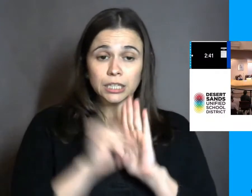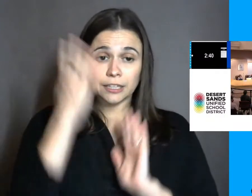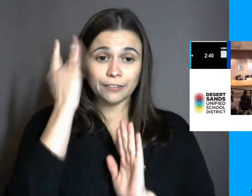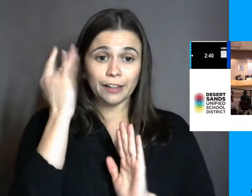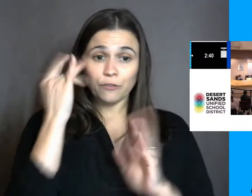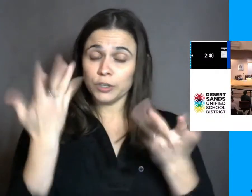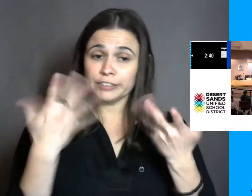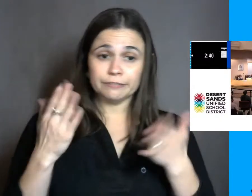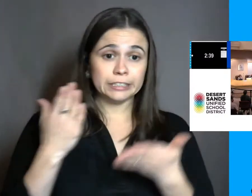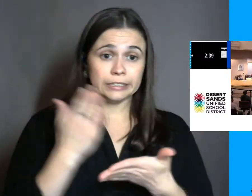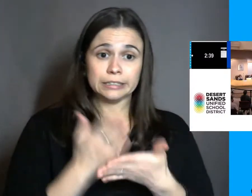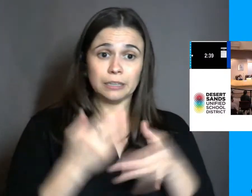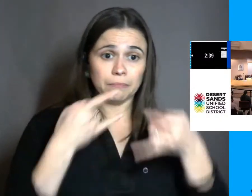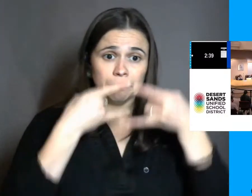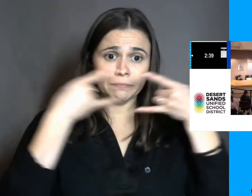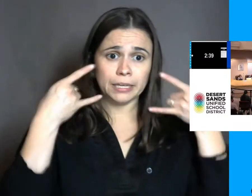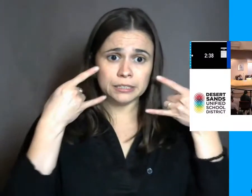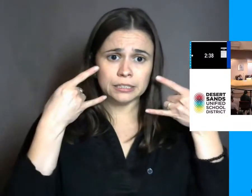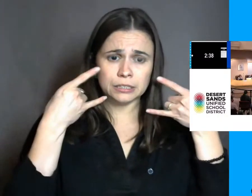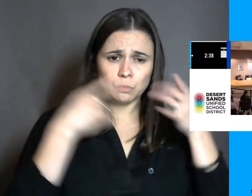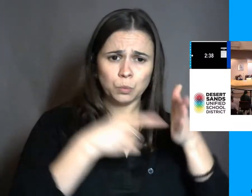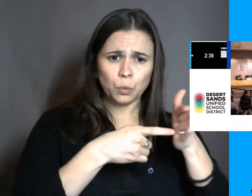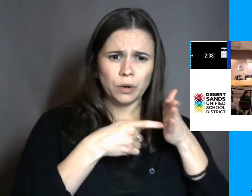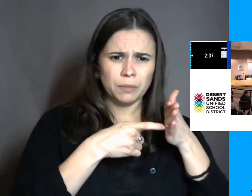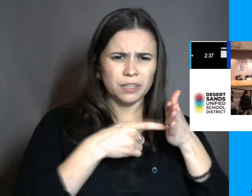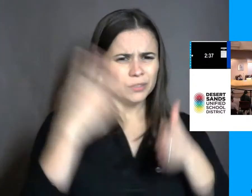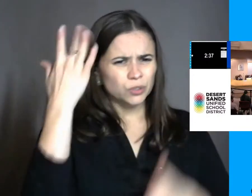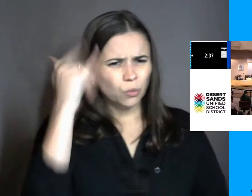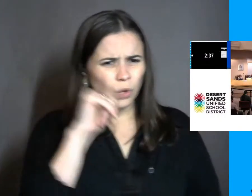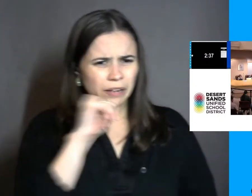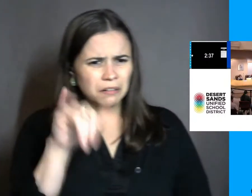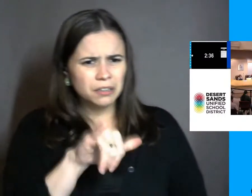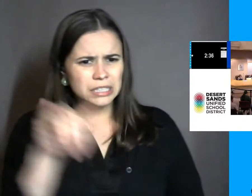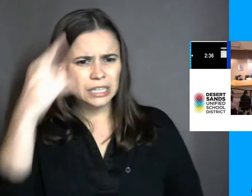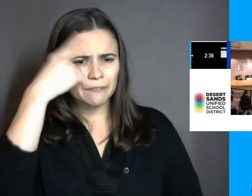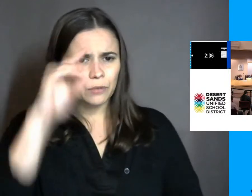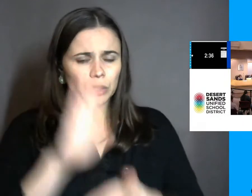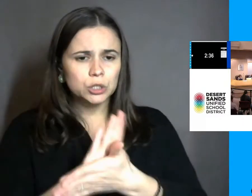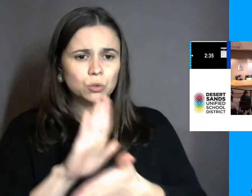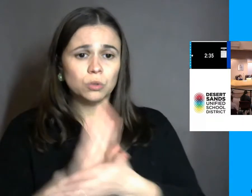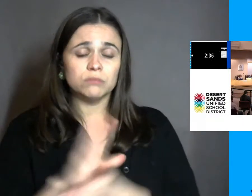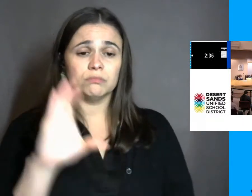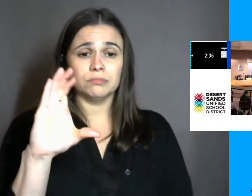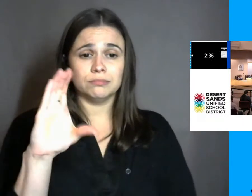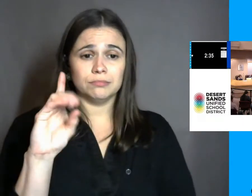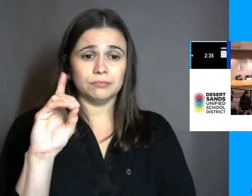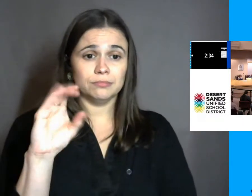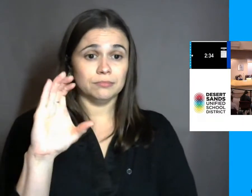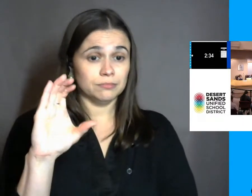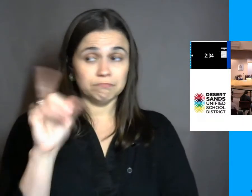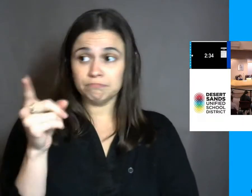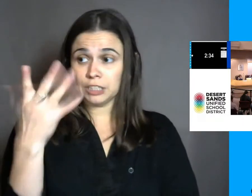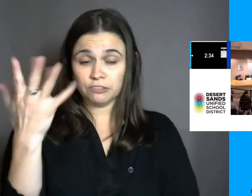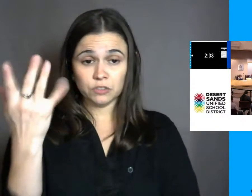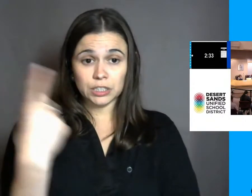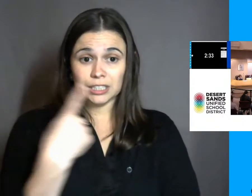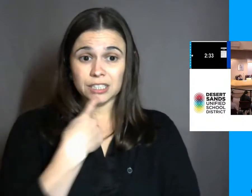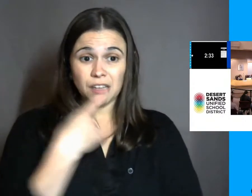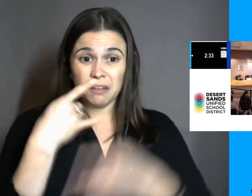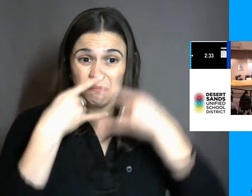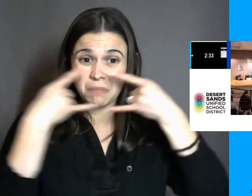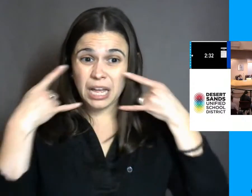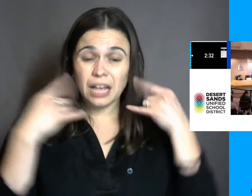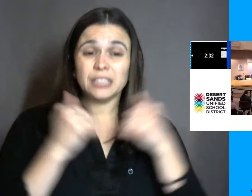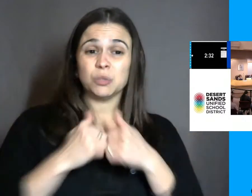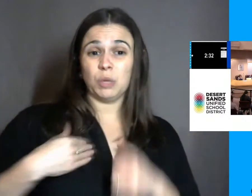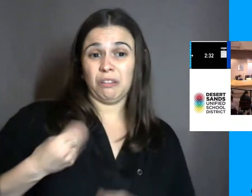dropping the mask mandate in schools? The CDC has admitted that cloth masks have never been effective. For